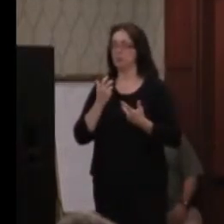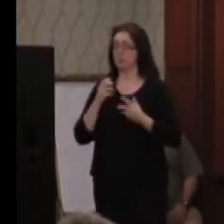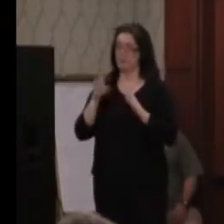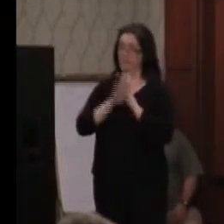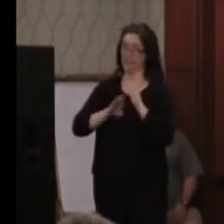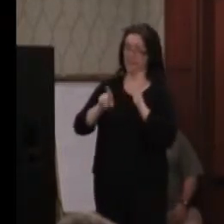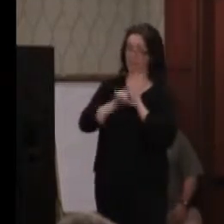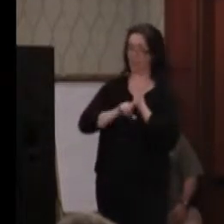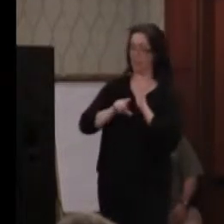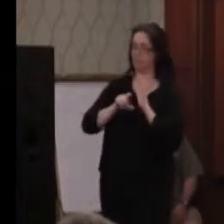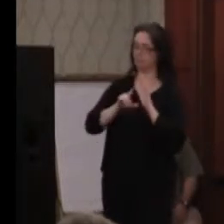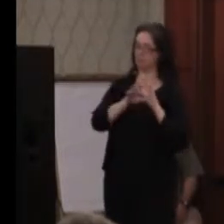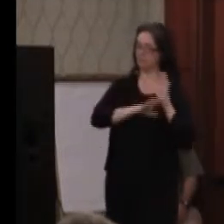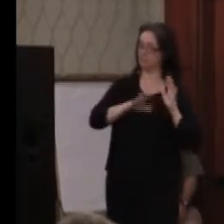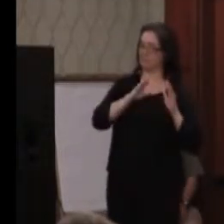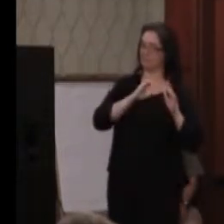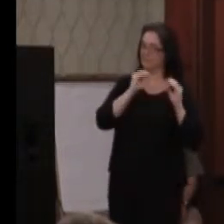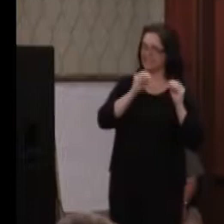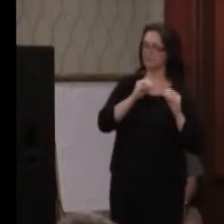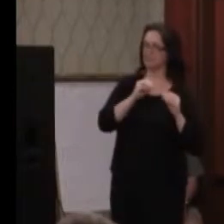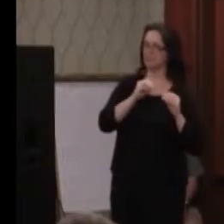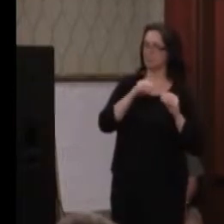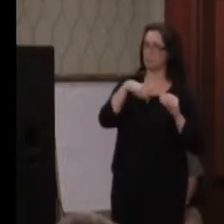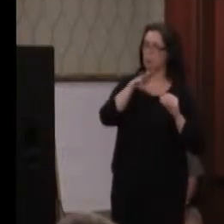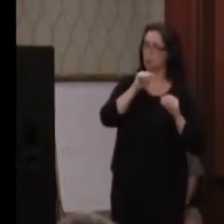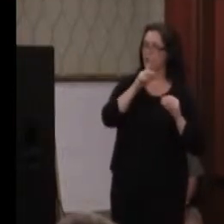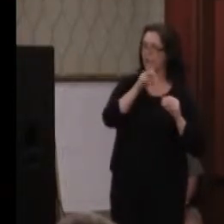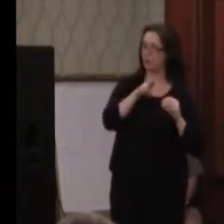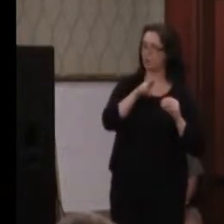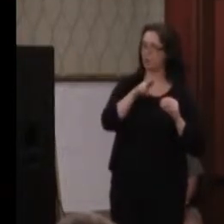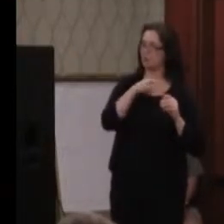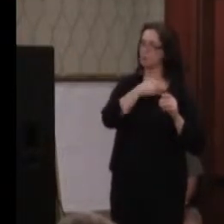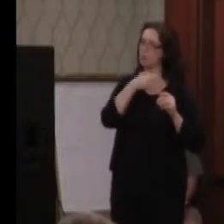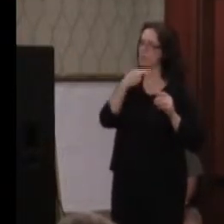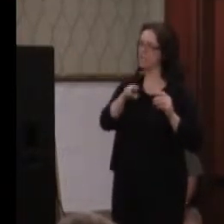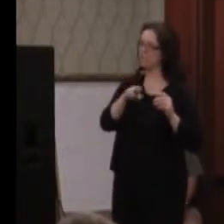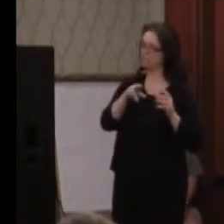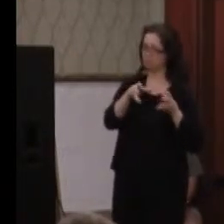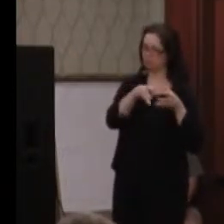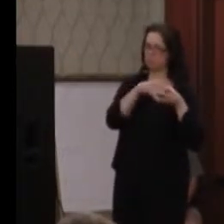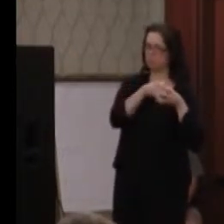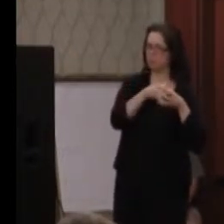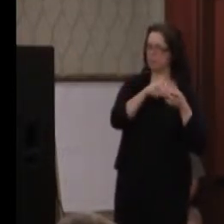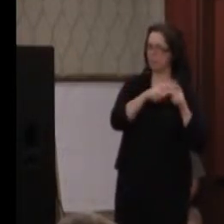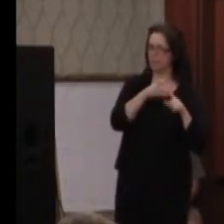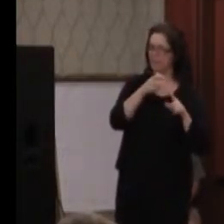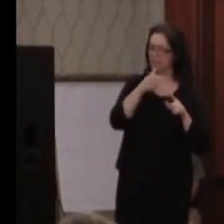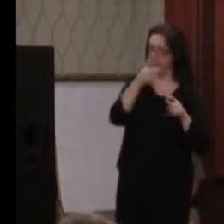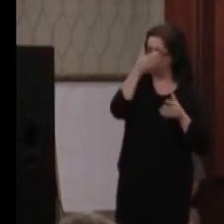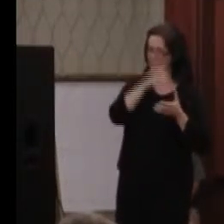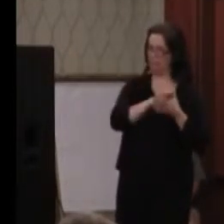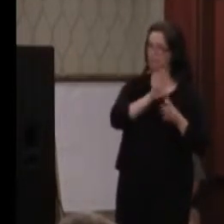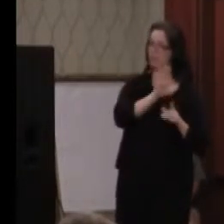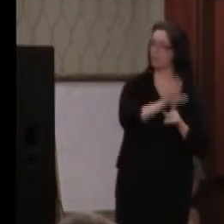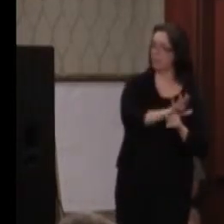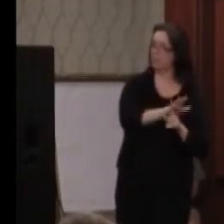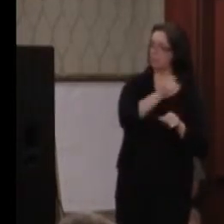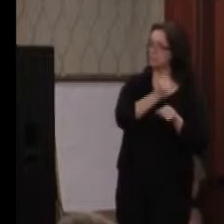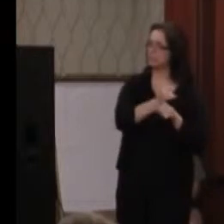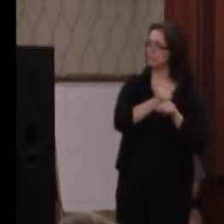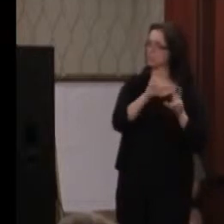of teaching in a Quaker environment, the Religious Society of Friends, who believe that their institutions